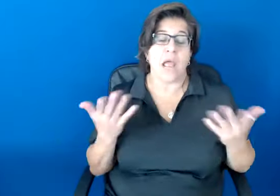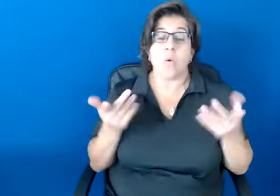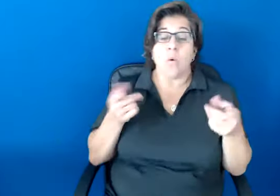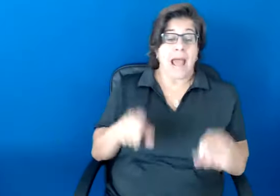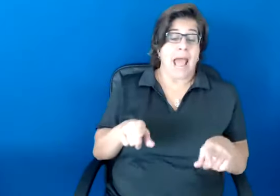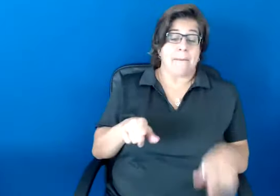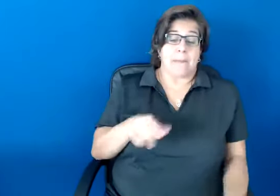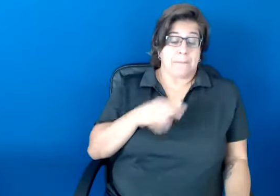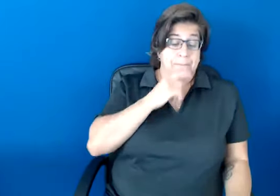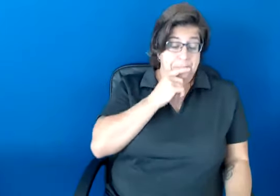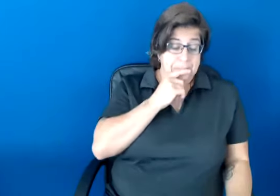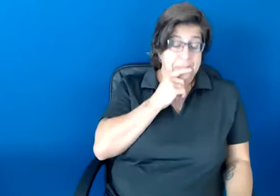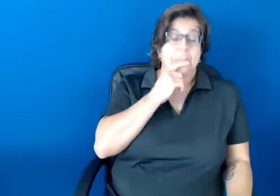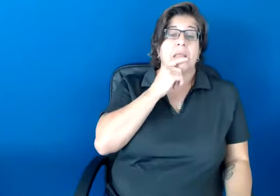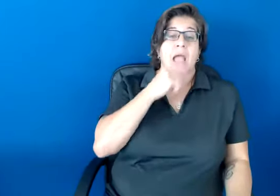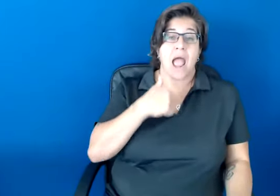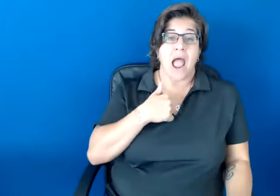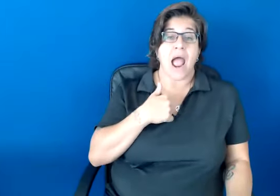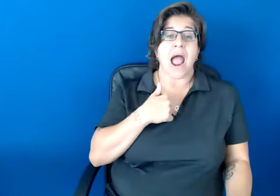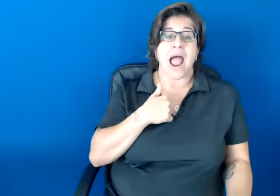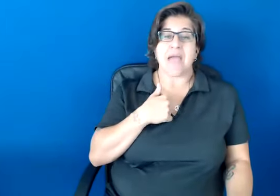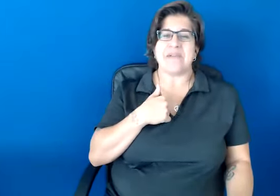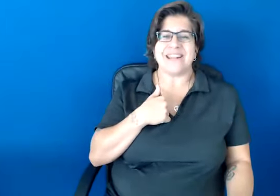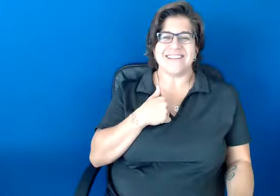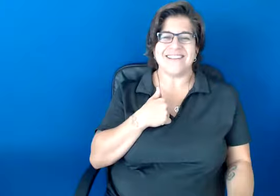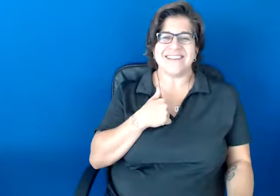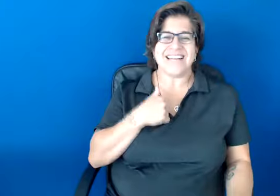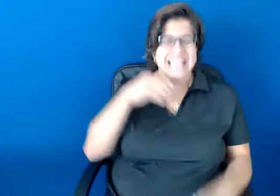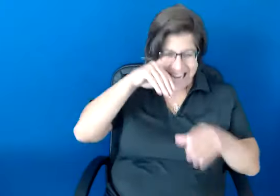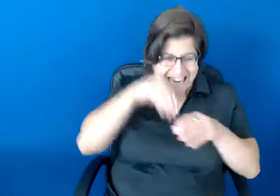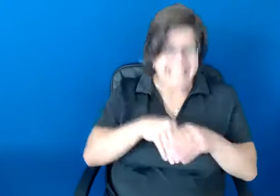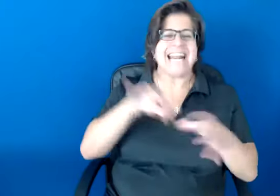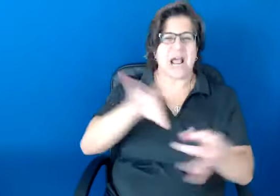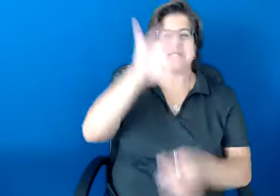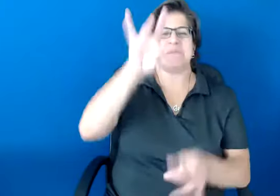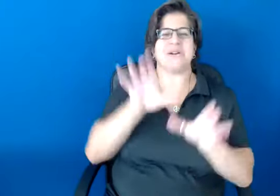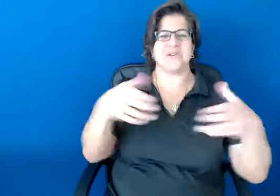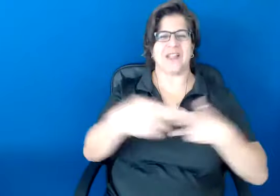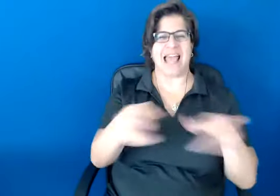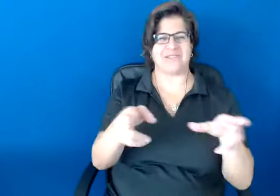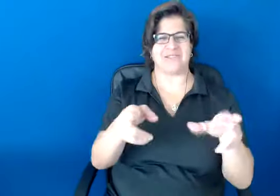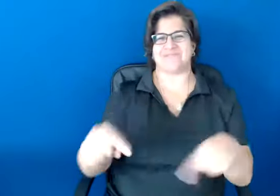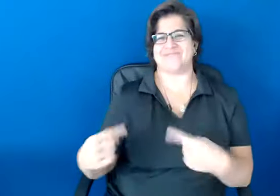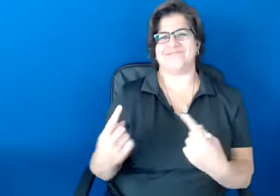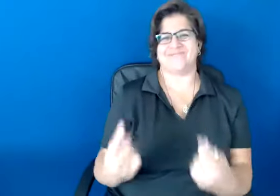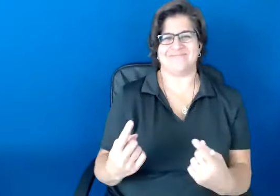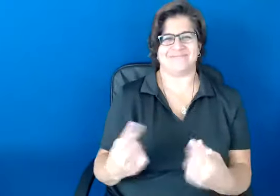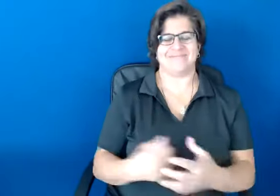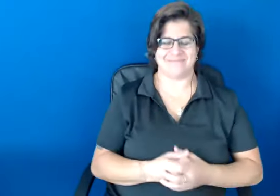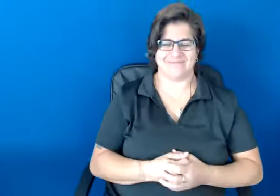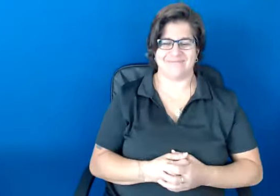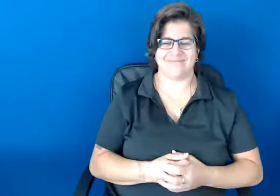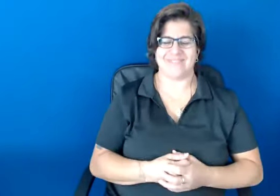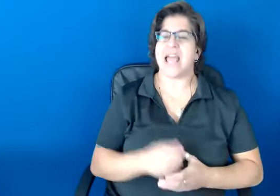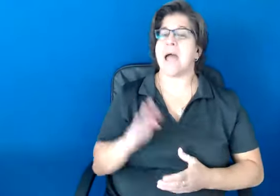that I've been in a spiritual classroom. And today, and she used to also say, we